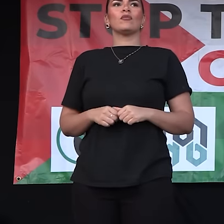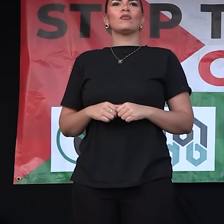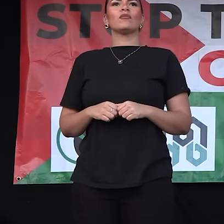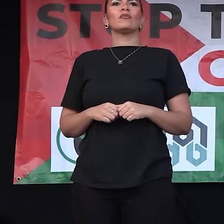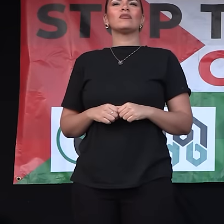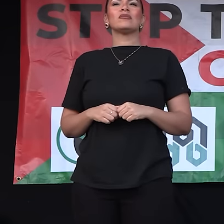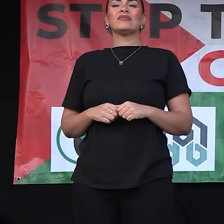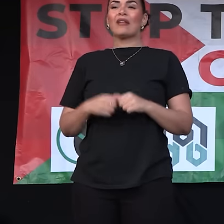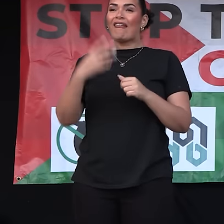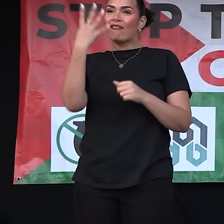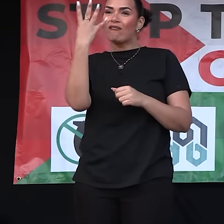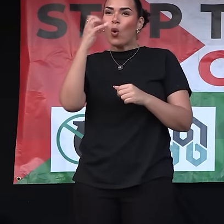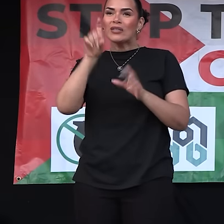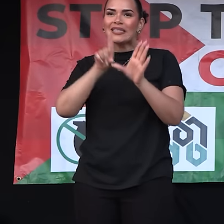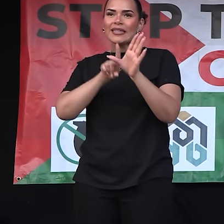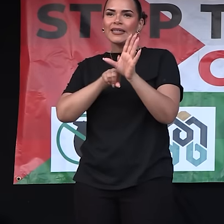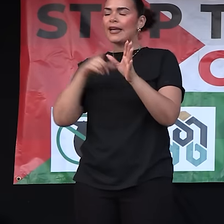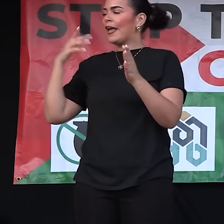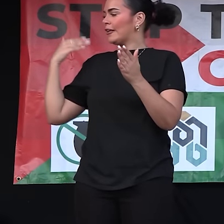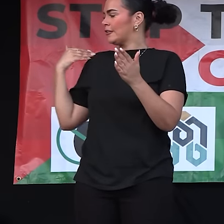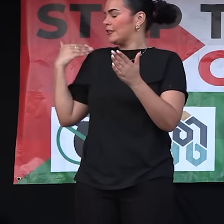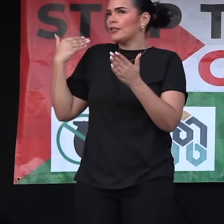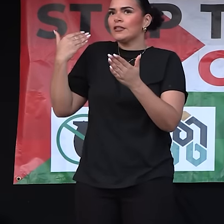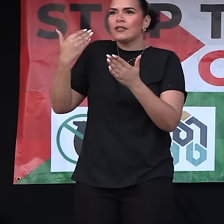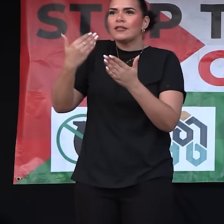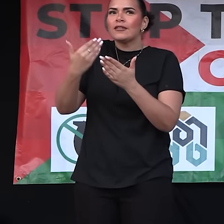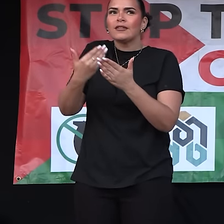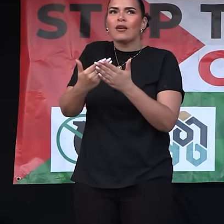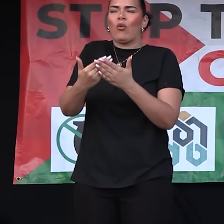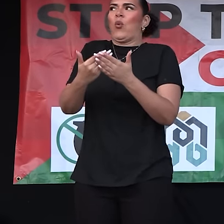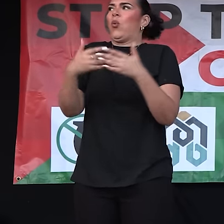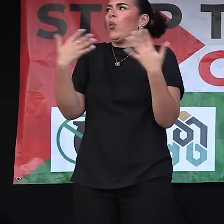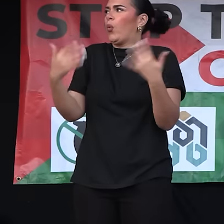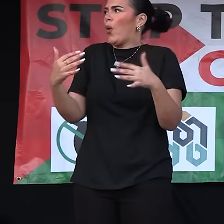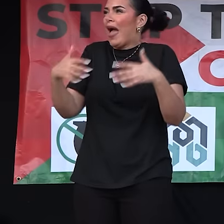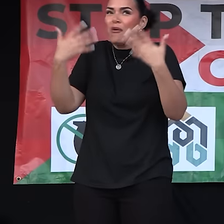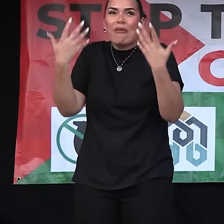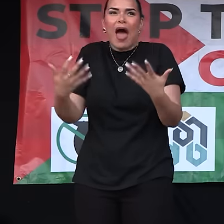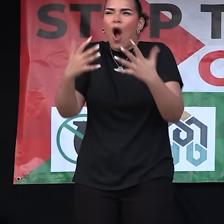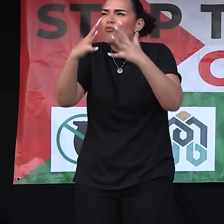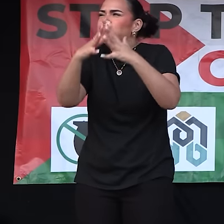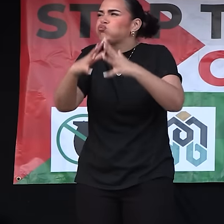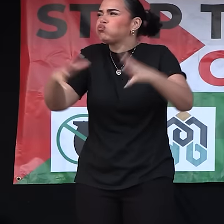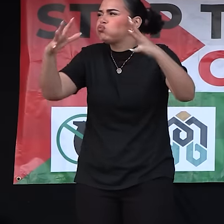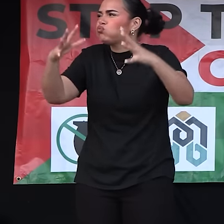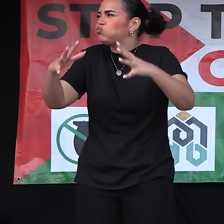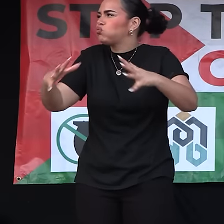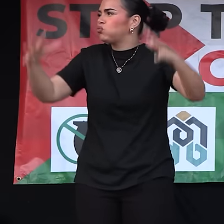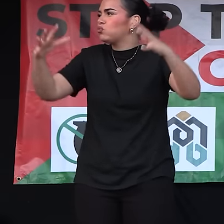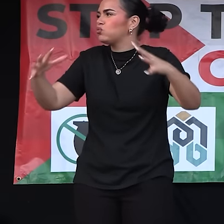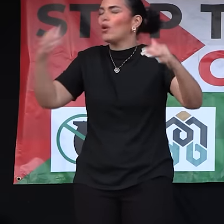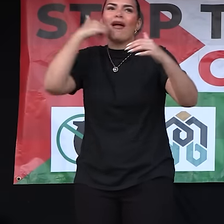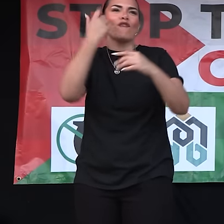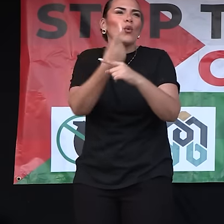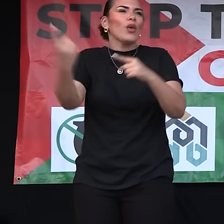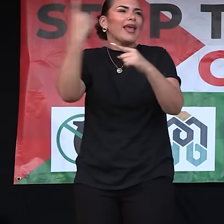these 40 years in which we were in our thousands and our millions, week after week after